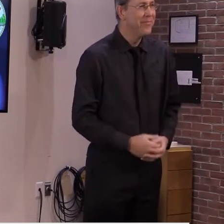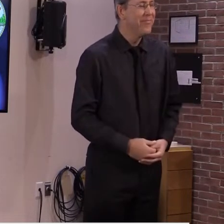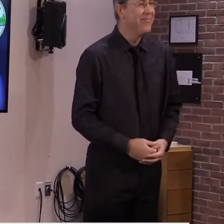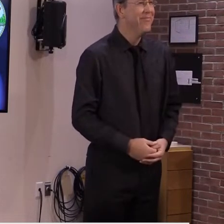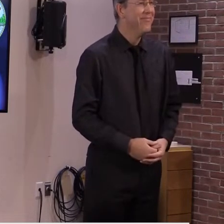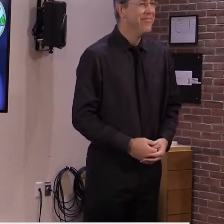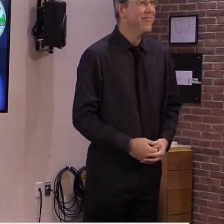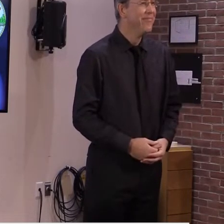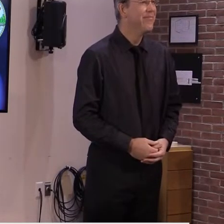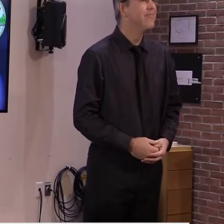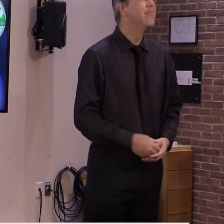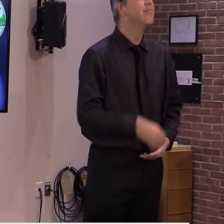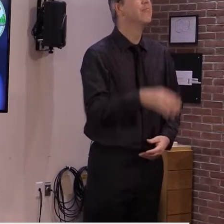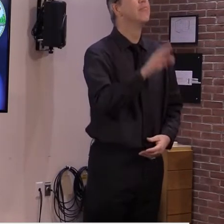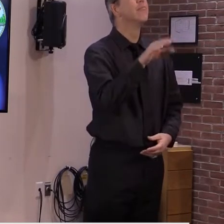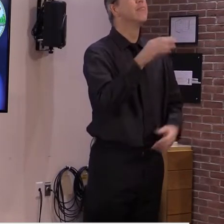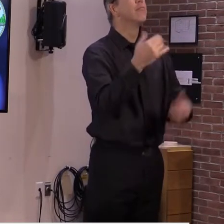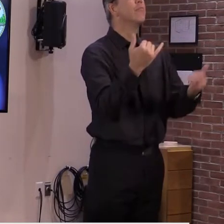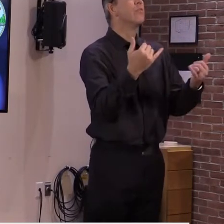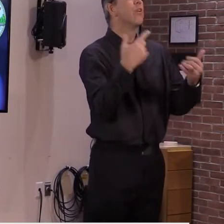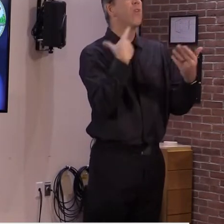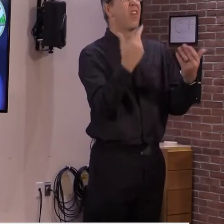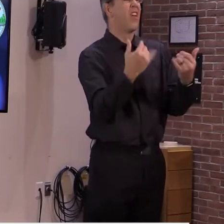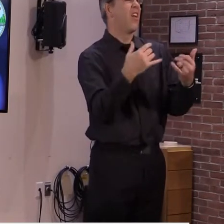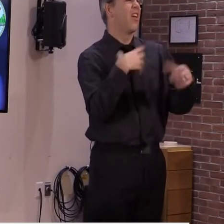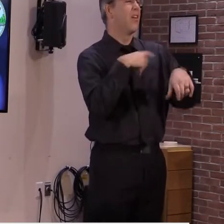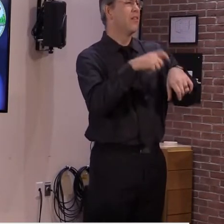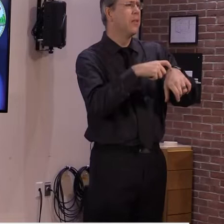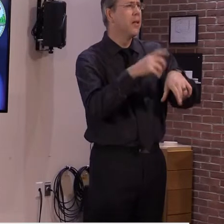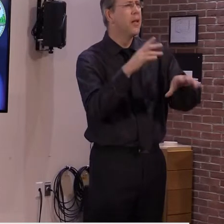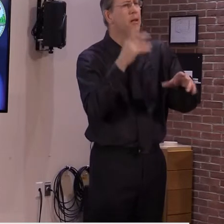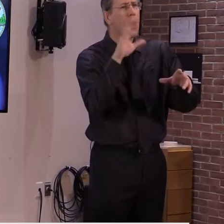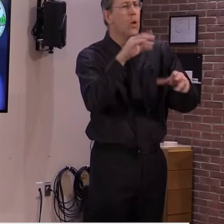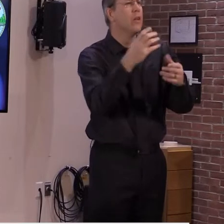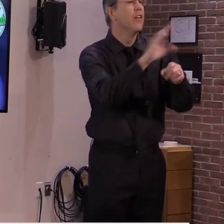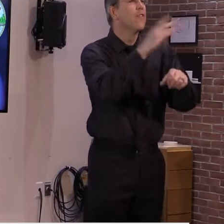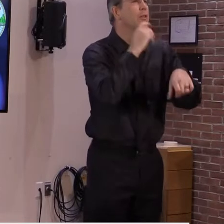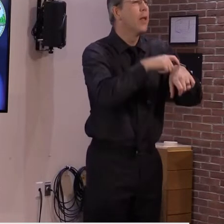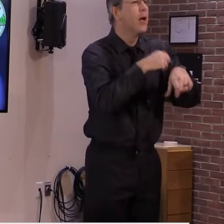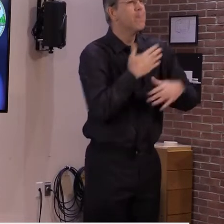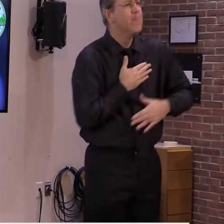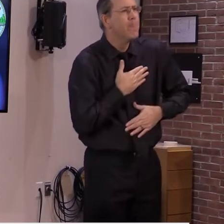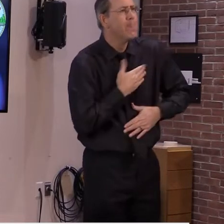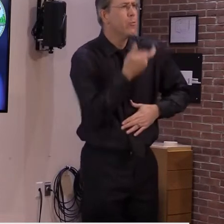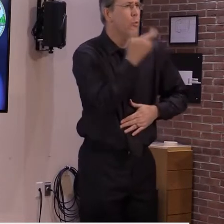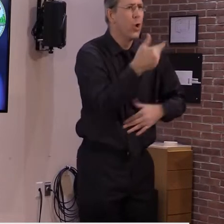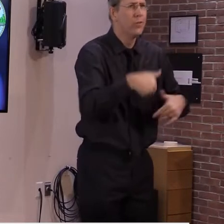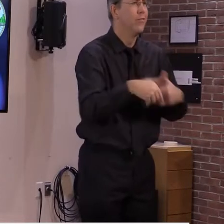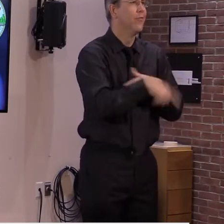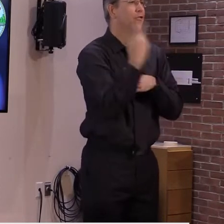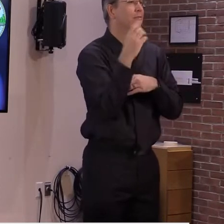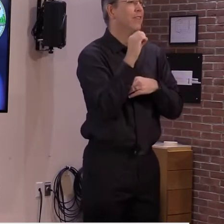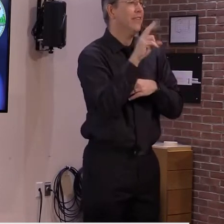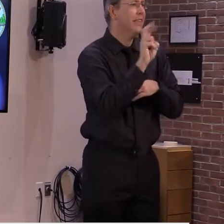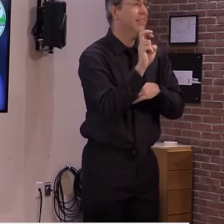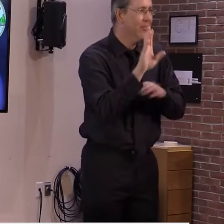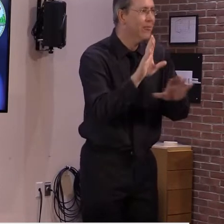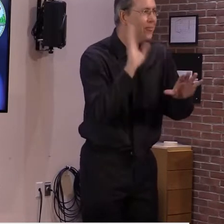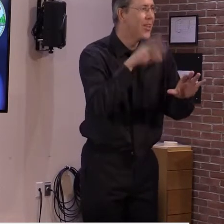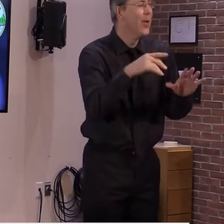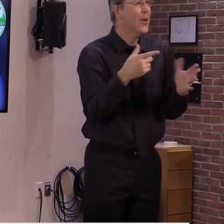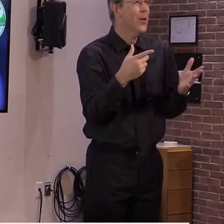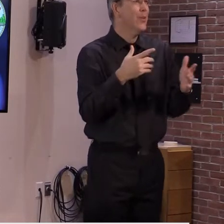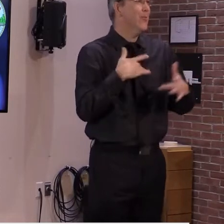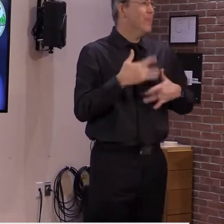I want to thank everyone for taking the time to tune in today. I know many are beginning their holiday festivities today on Christmas